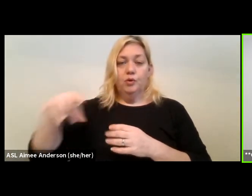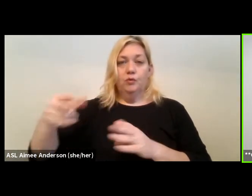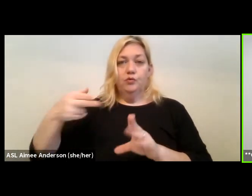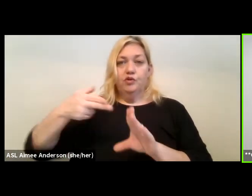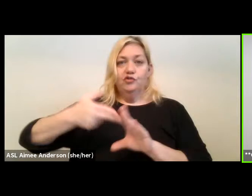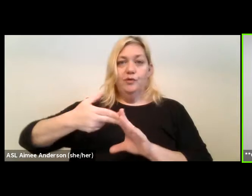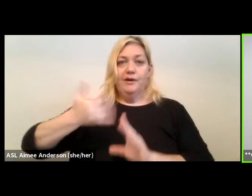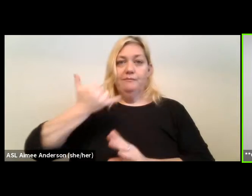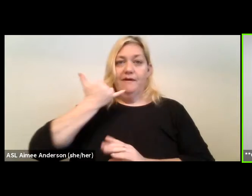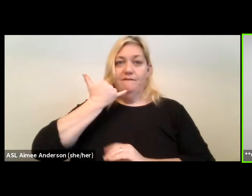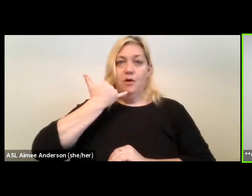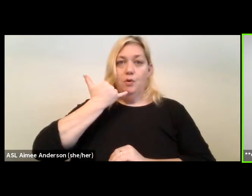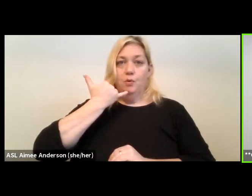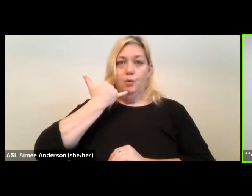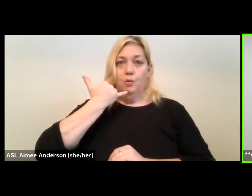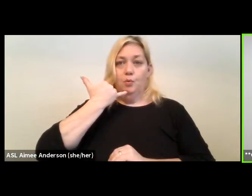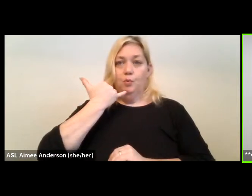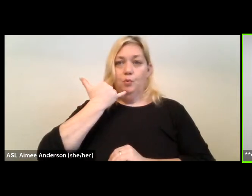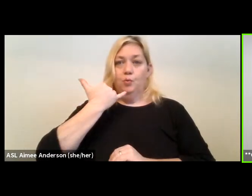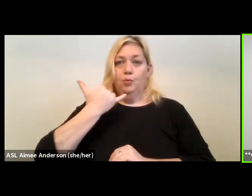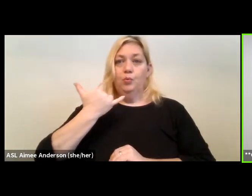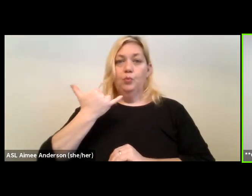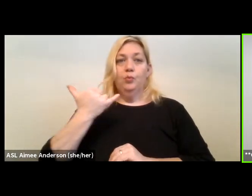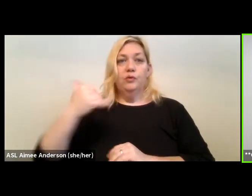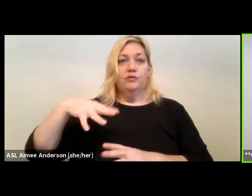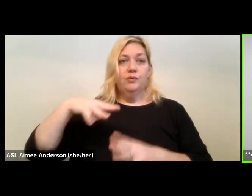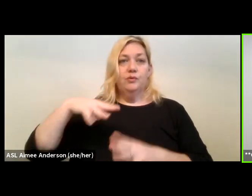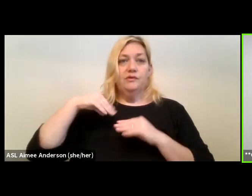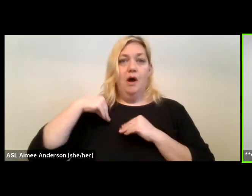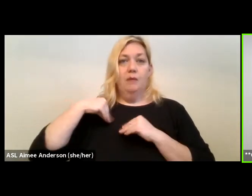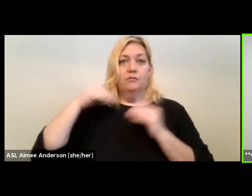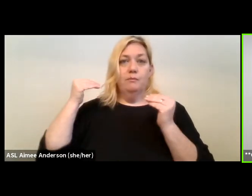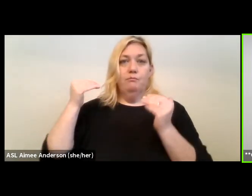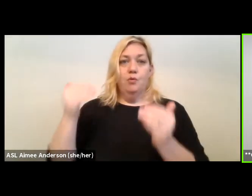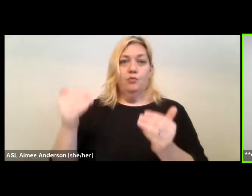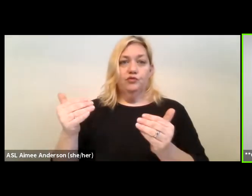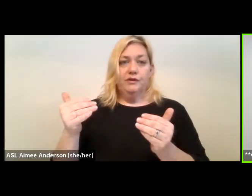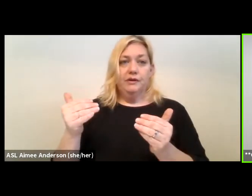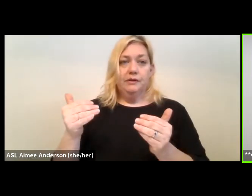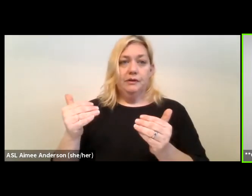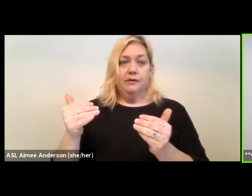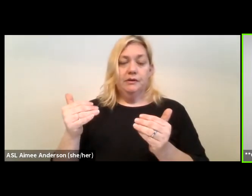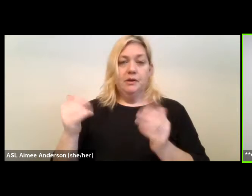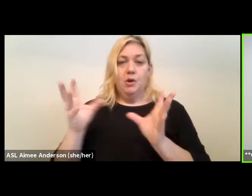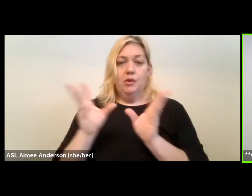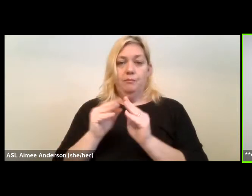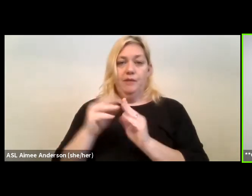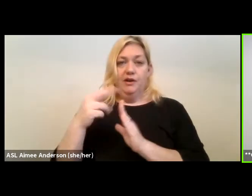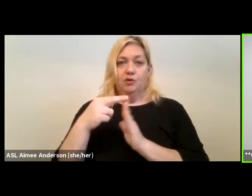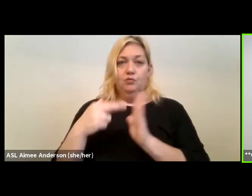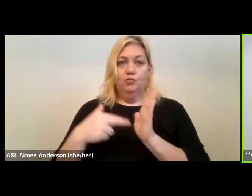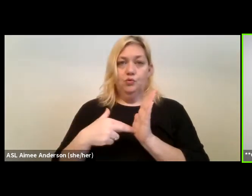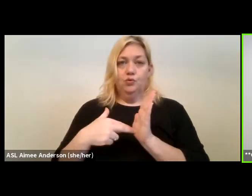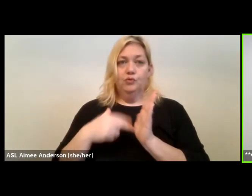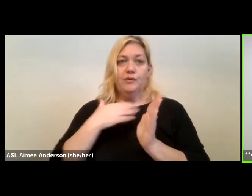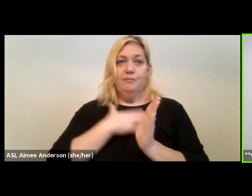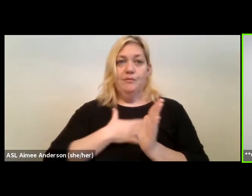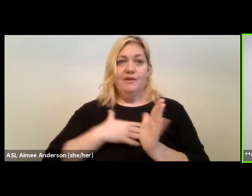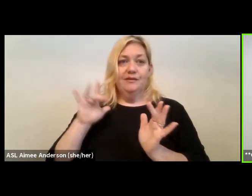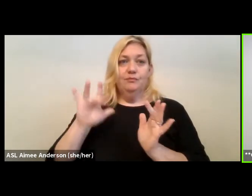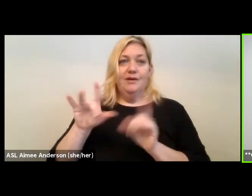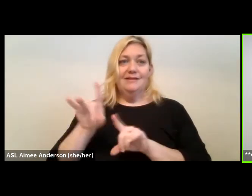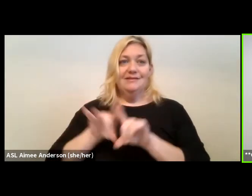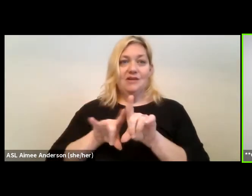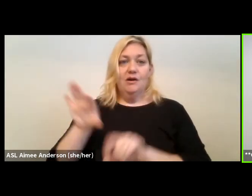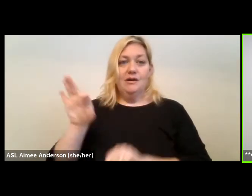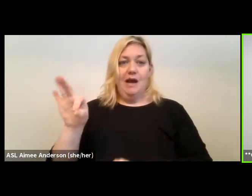phone, if you're in favor of adopting the motion to adopt the meeting rules and guidelines, please press *9 at